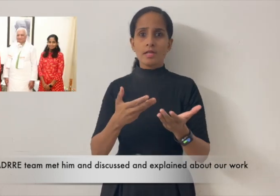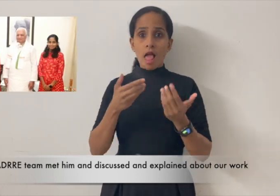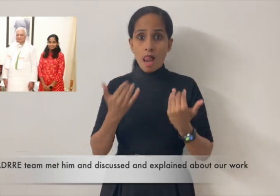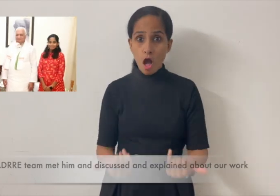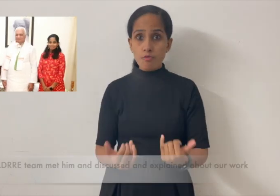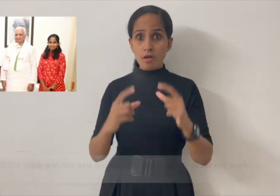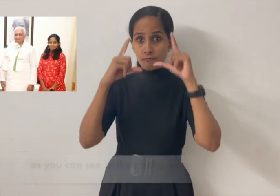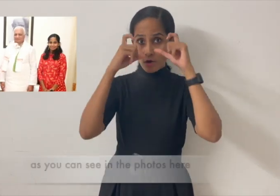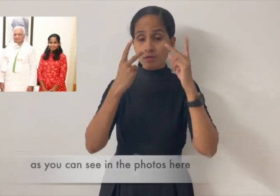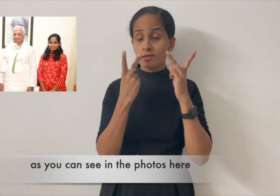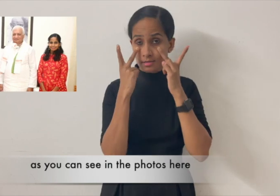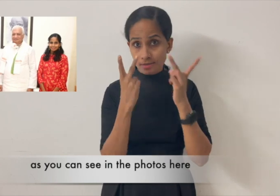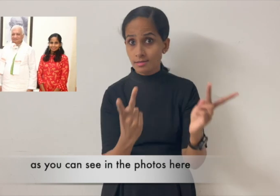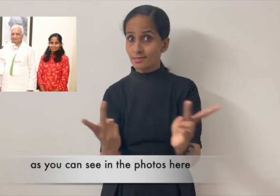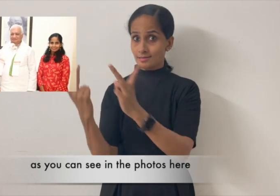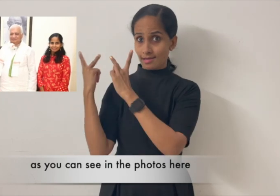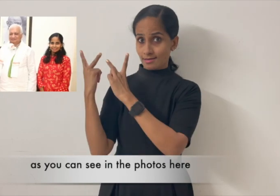as you can see in the photos here.